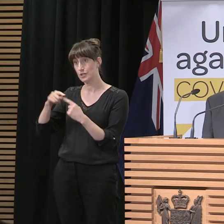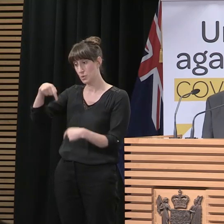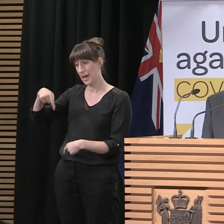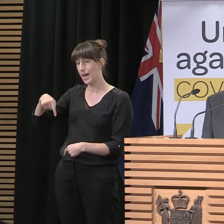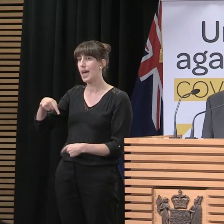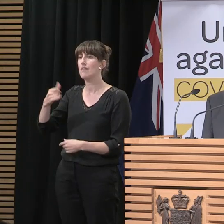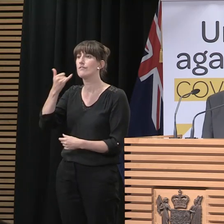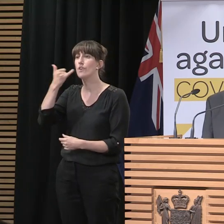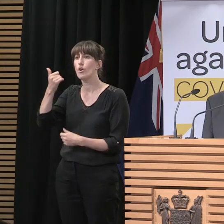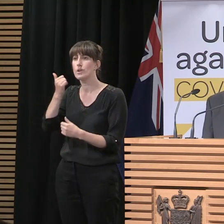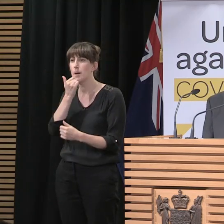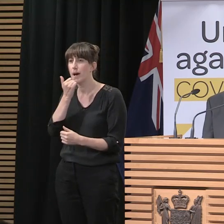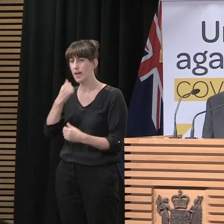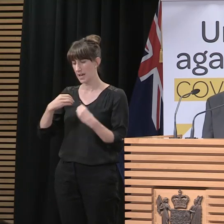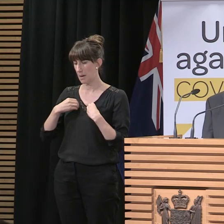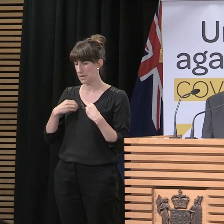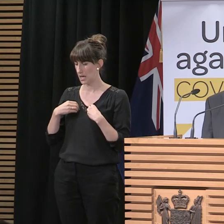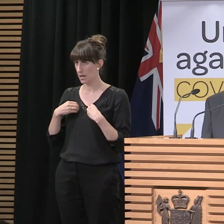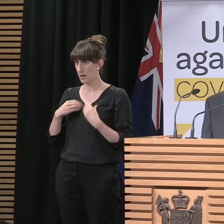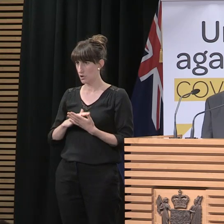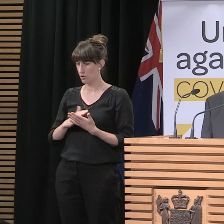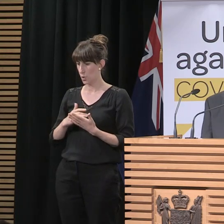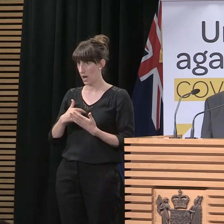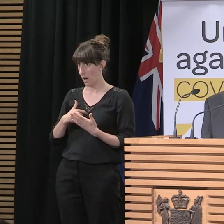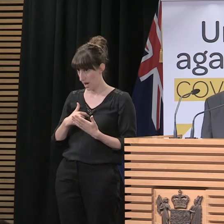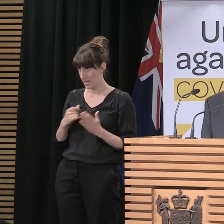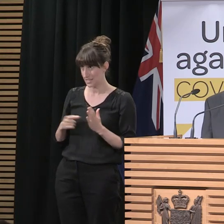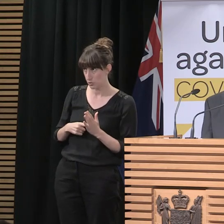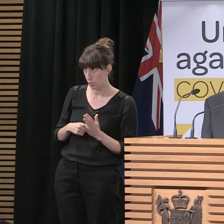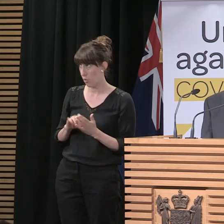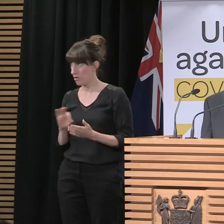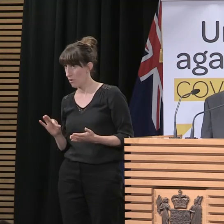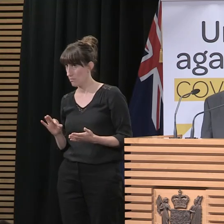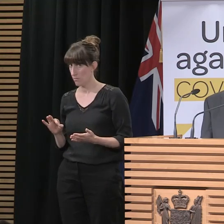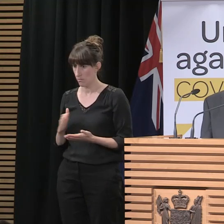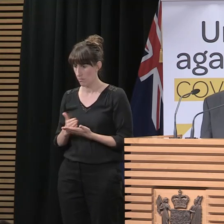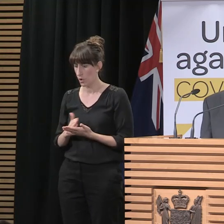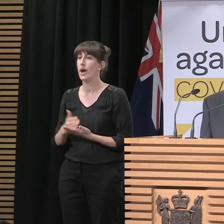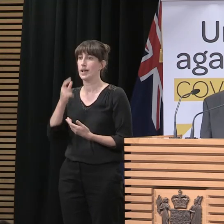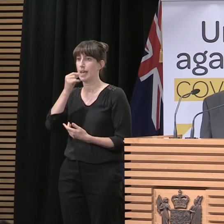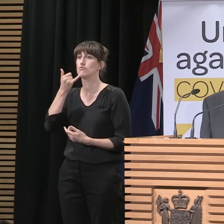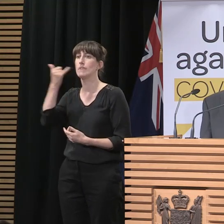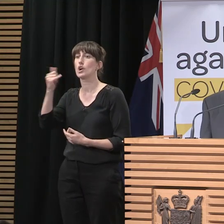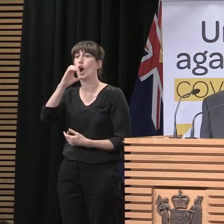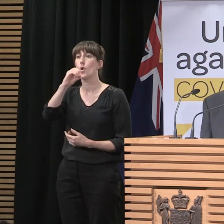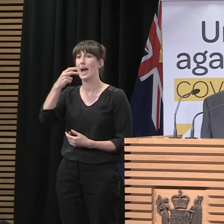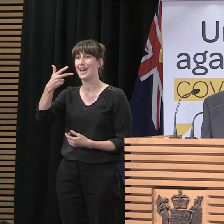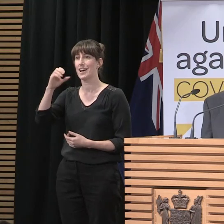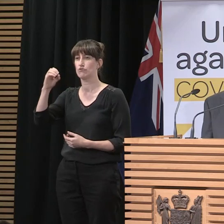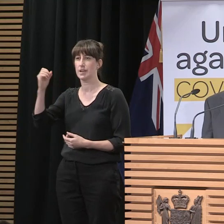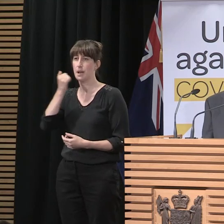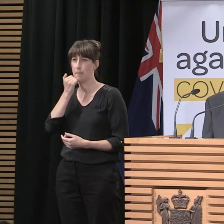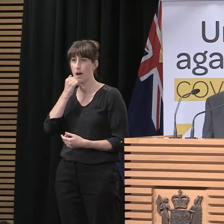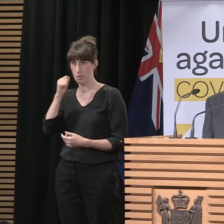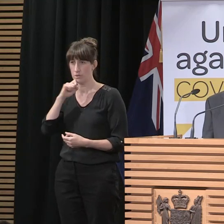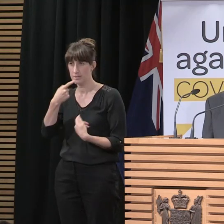in if they are unclear about their essential services status. This is a principles-based regime. We